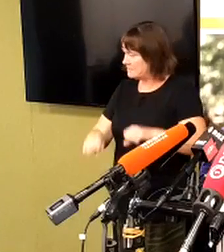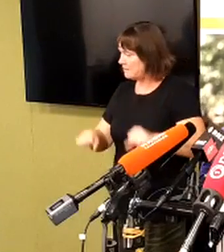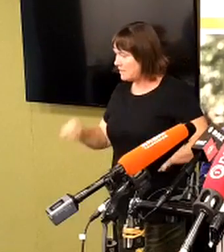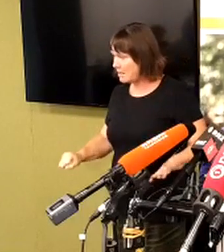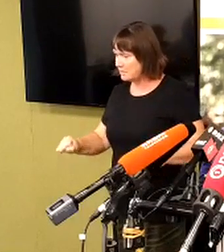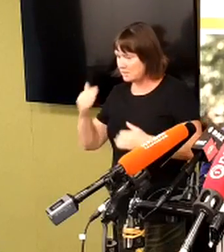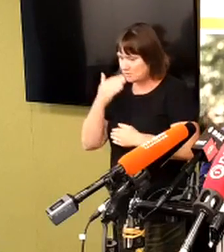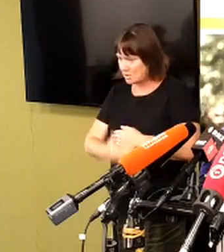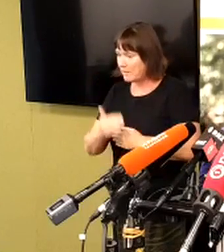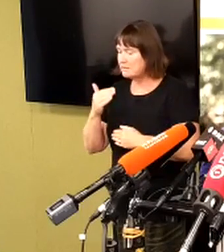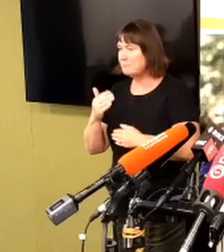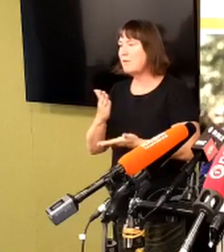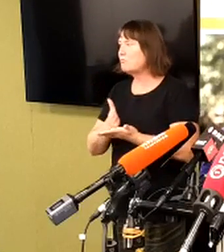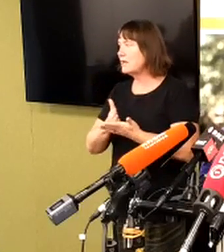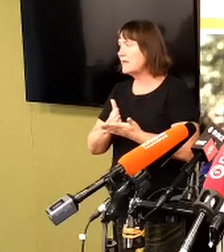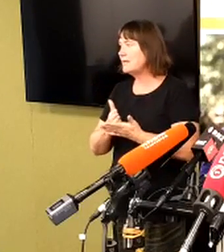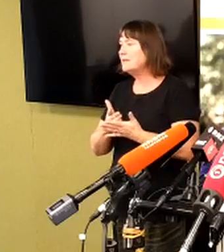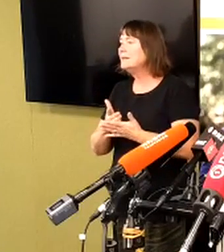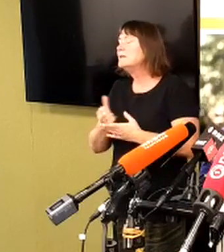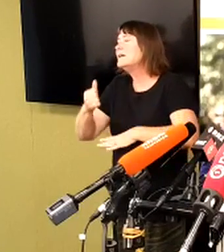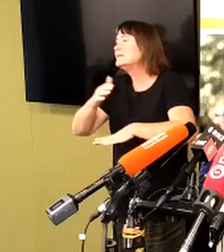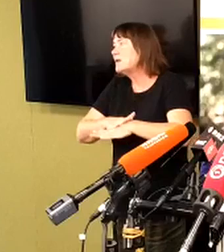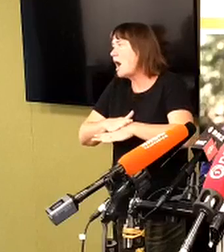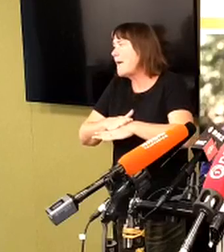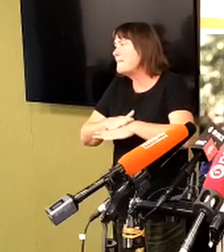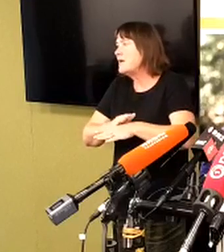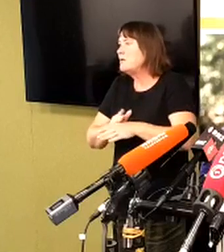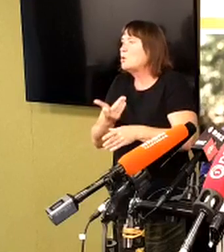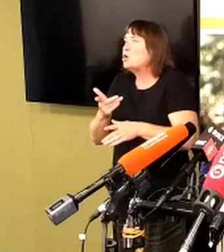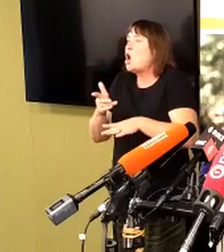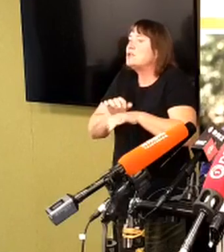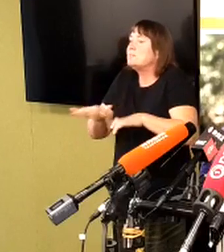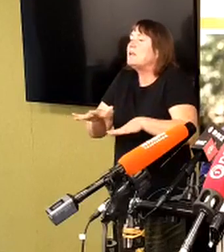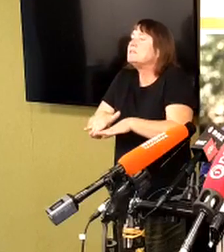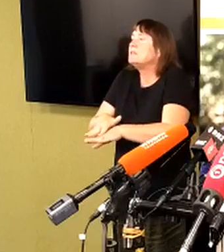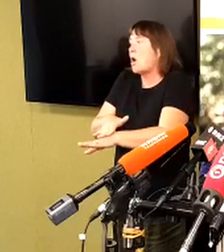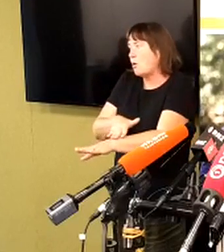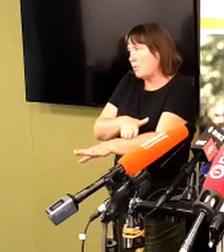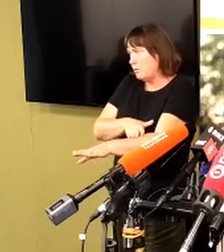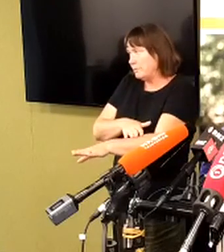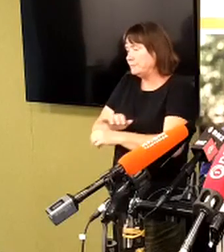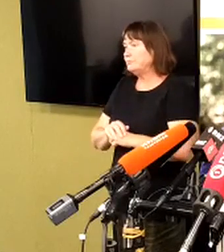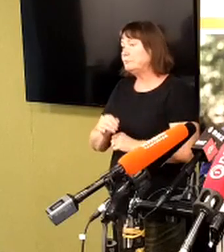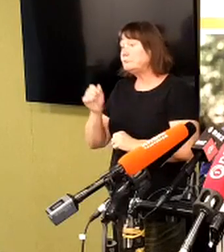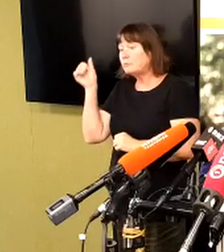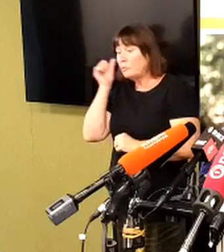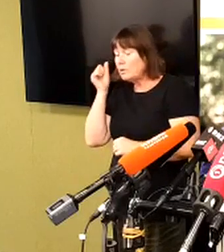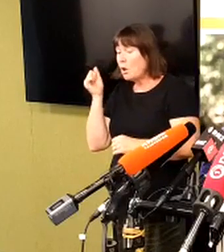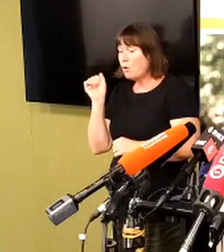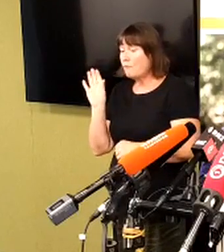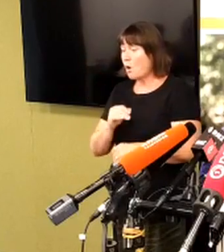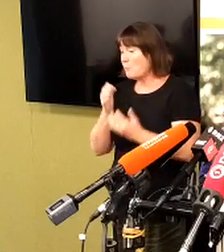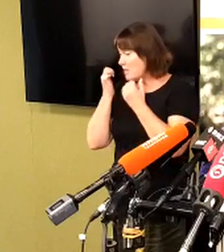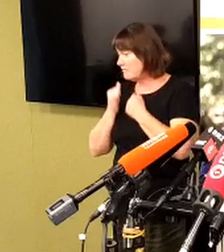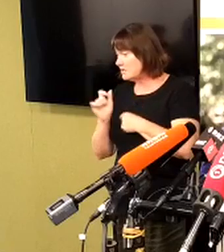a long stamp it out and slow it down phase. Because we know from the evidence we've got and learnt over